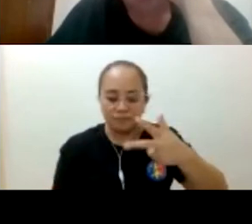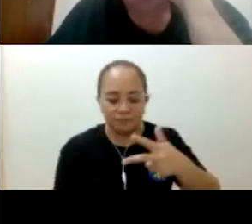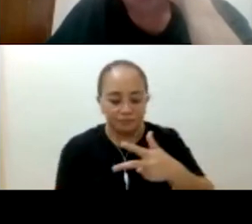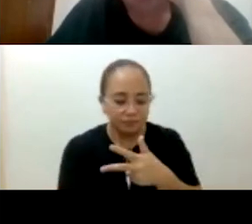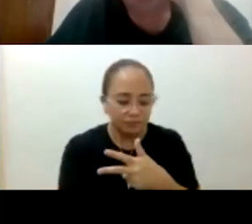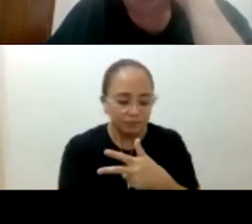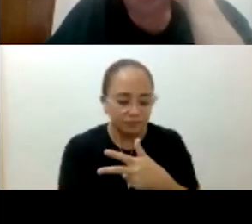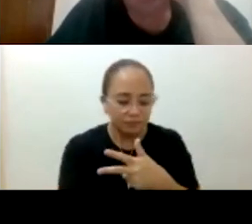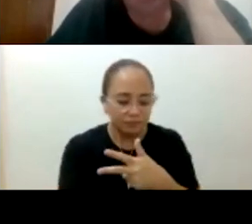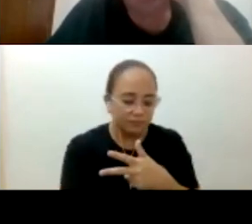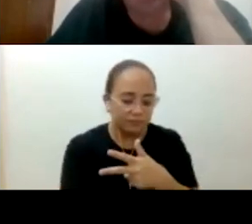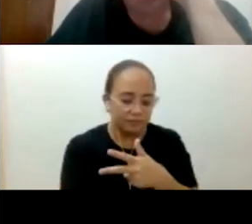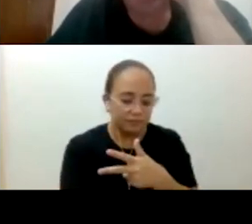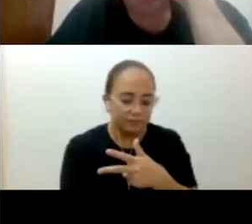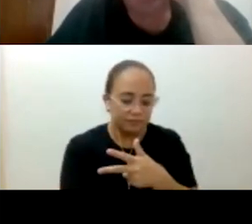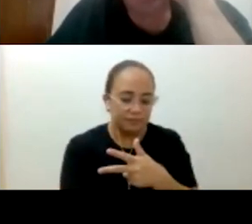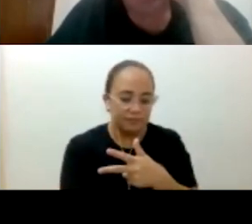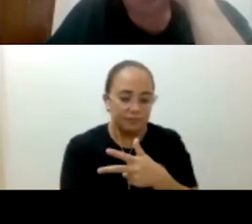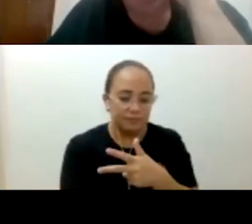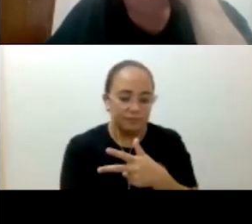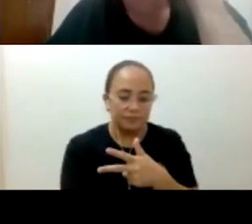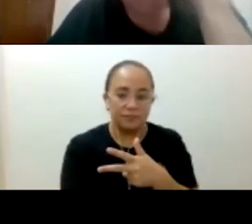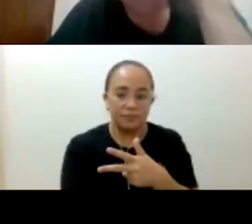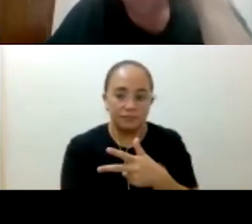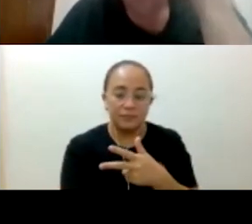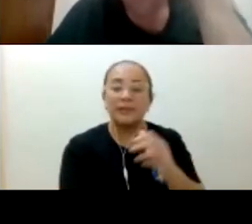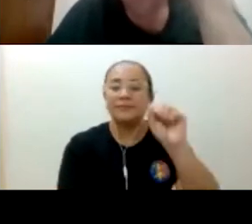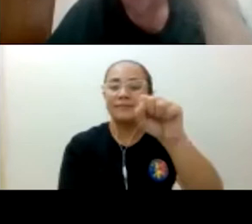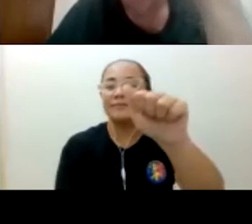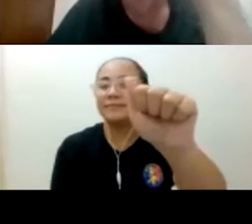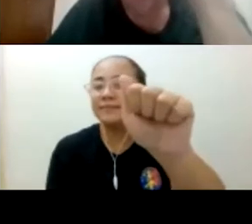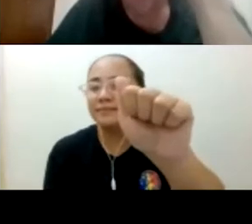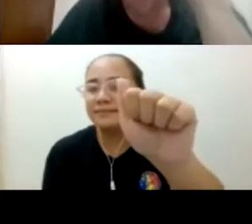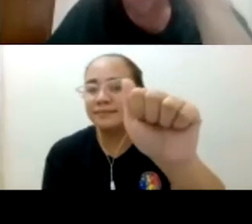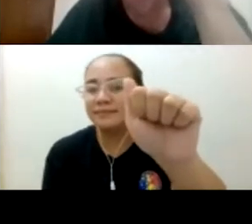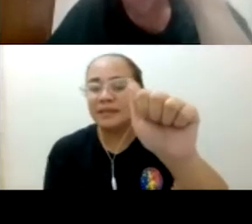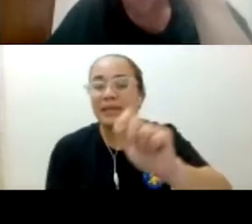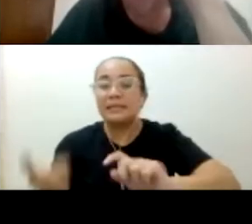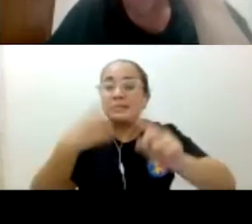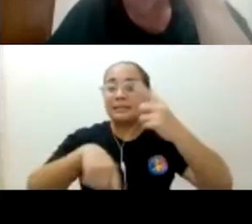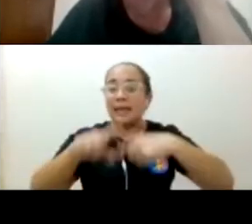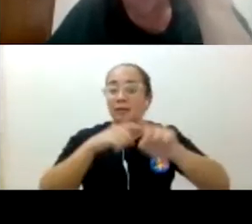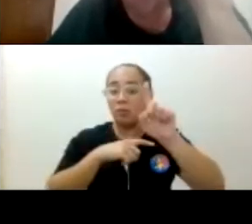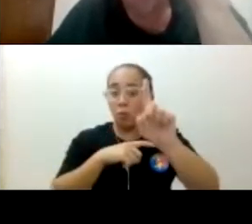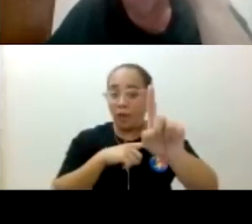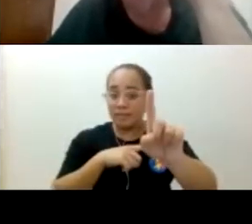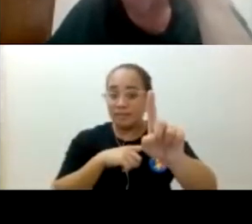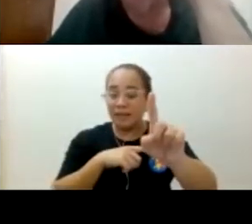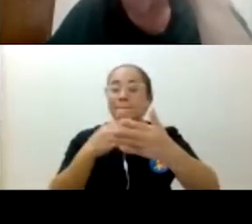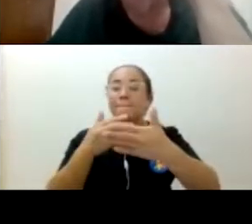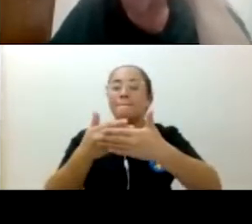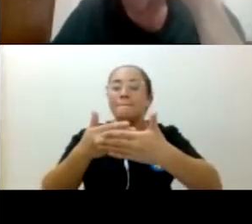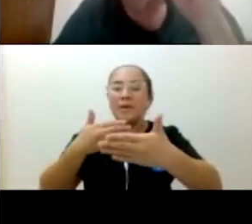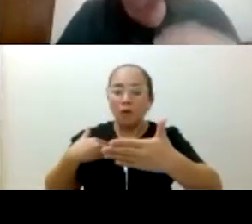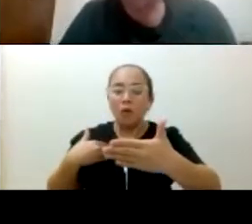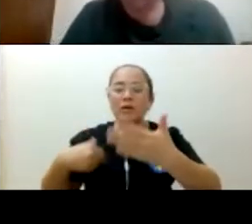I see most people signing A. Yes. Sign 1 should occur before